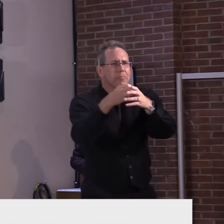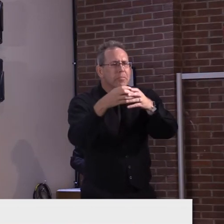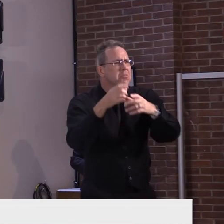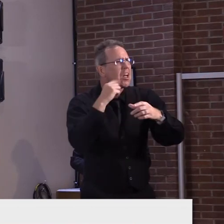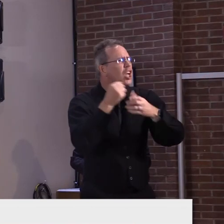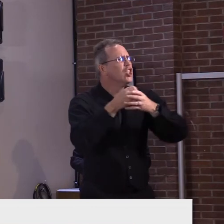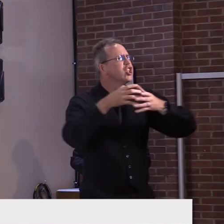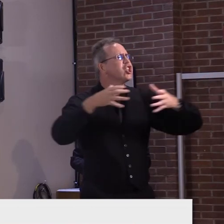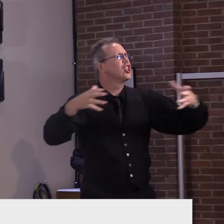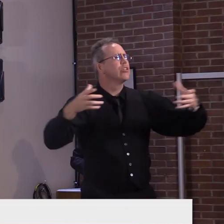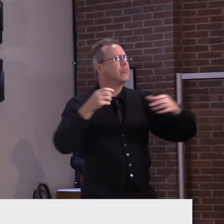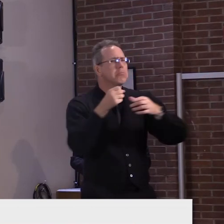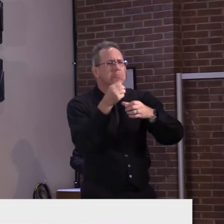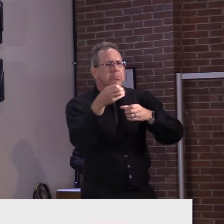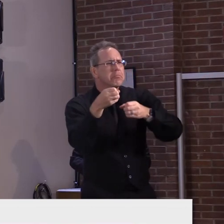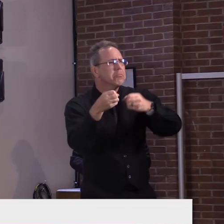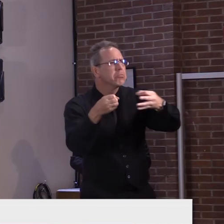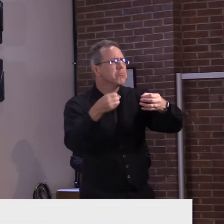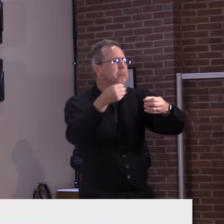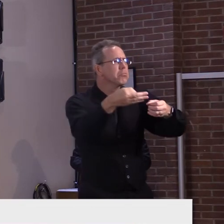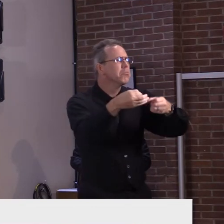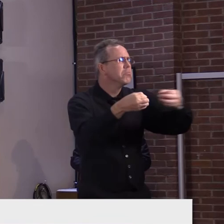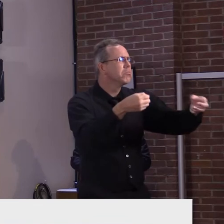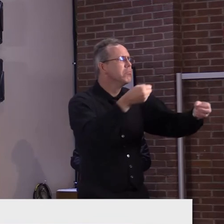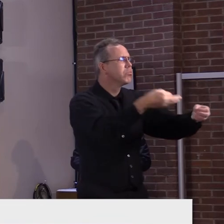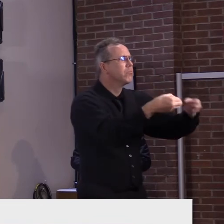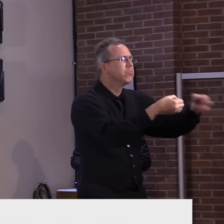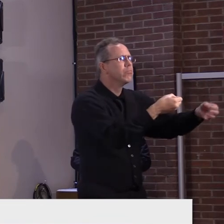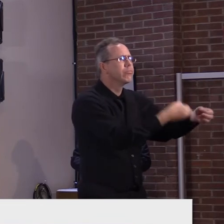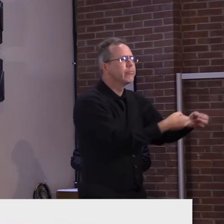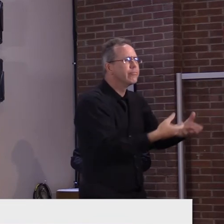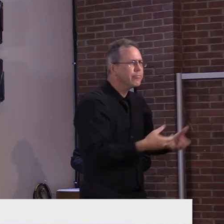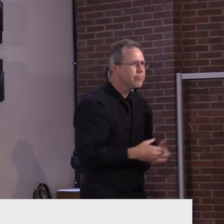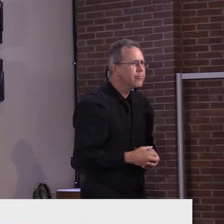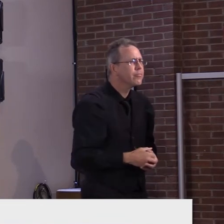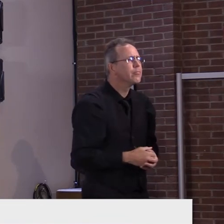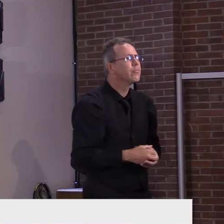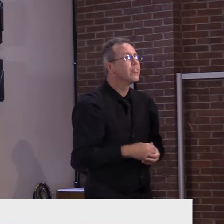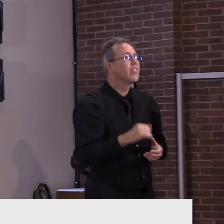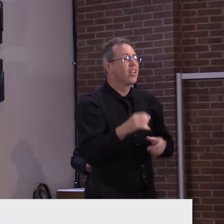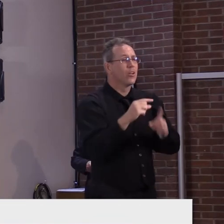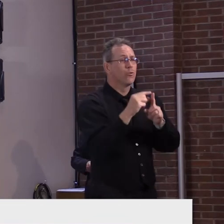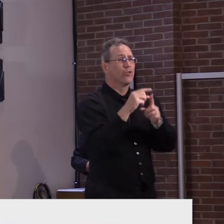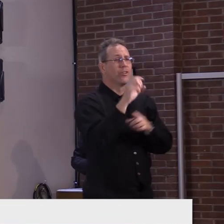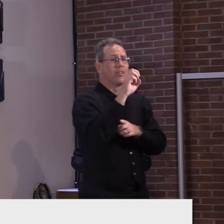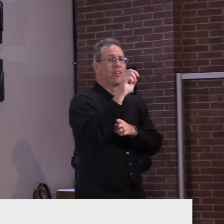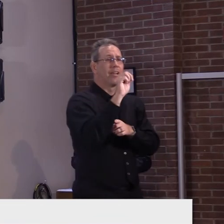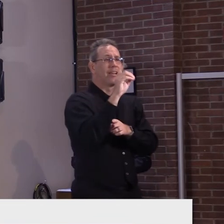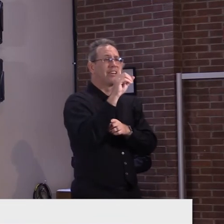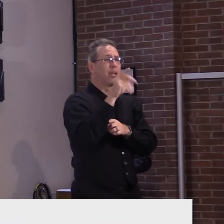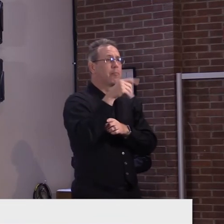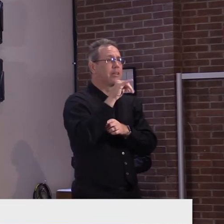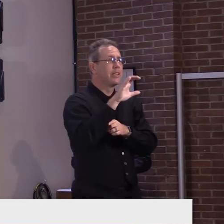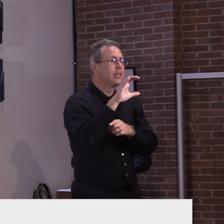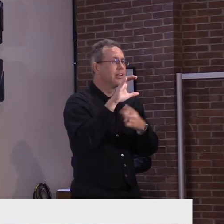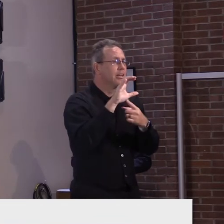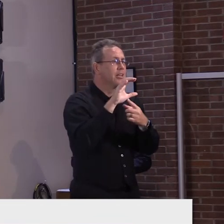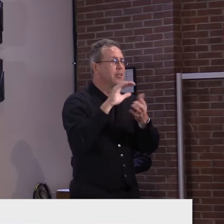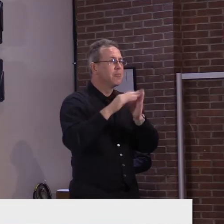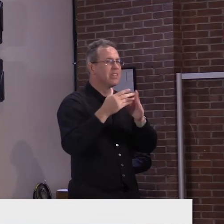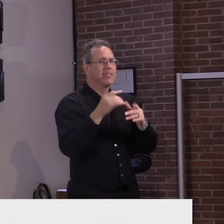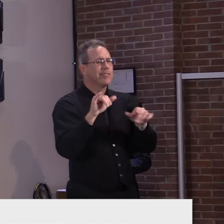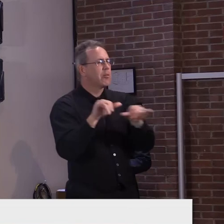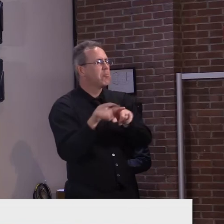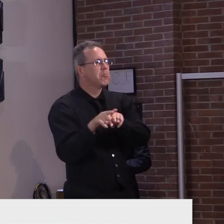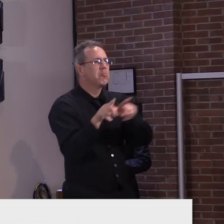What happens when you call something endemic is it just sort of keeps existing at a level where we see a number of cases per year, we